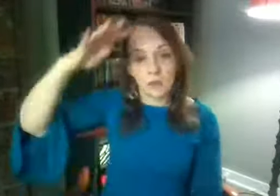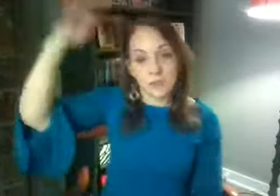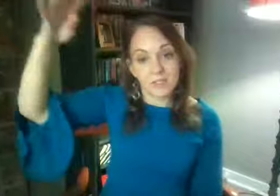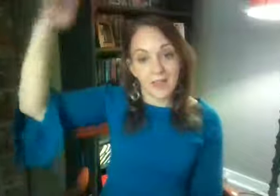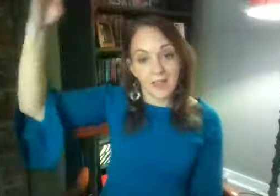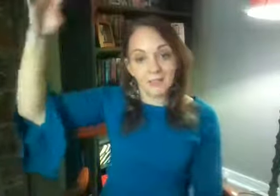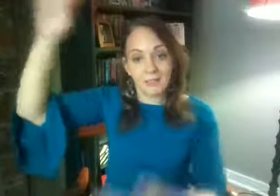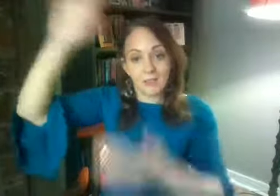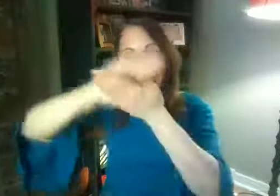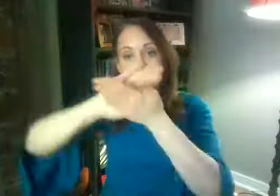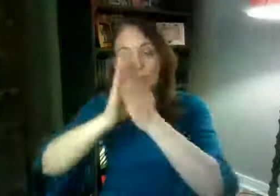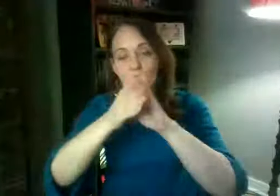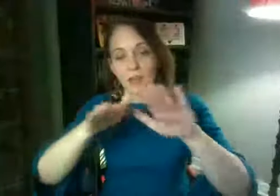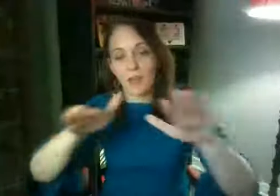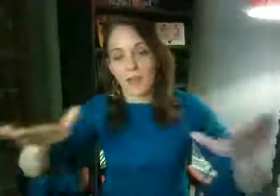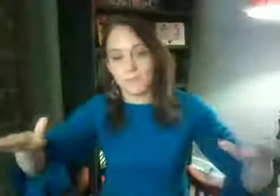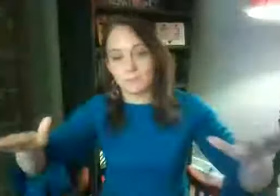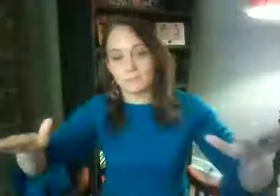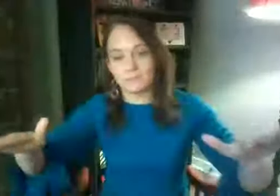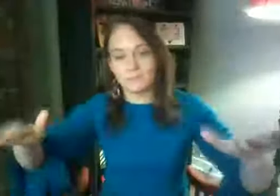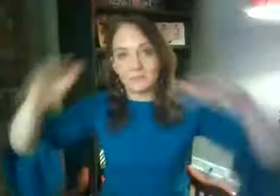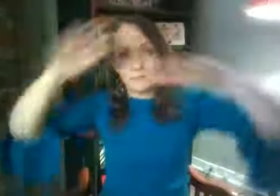Say shalom bimroma.